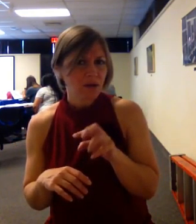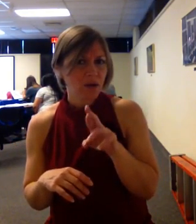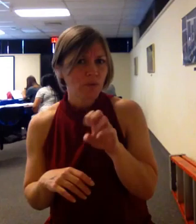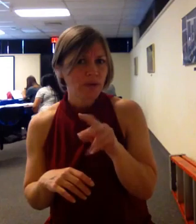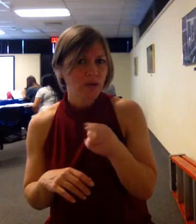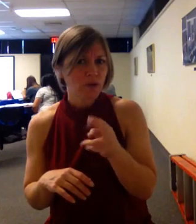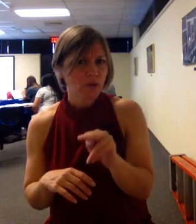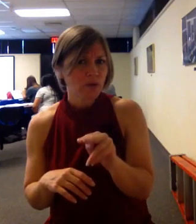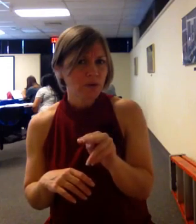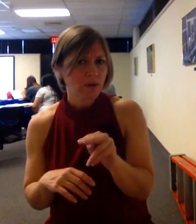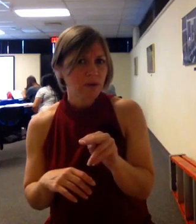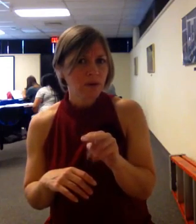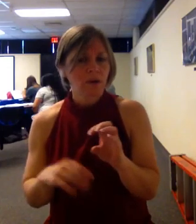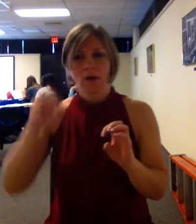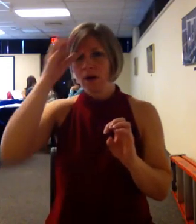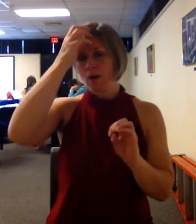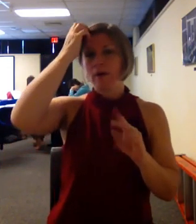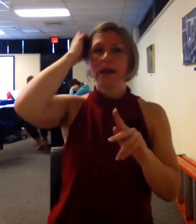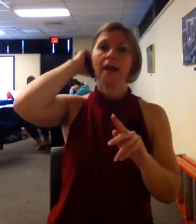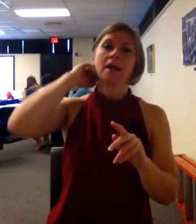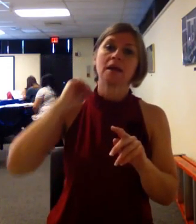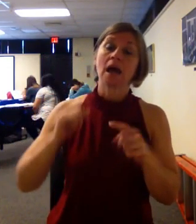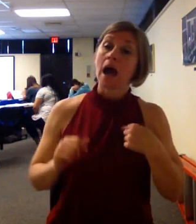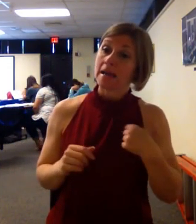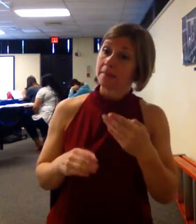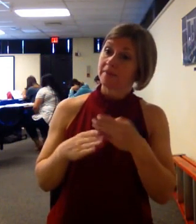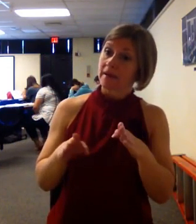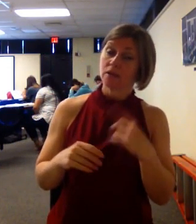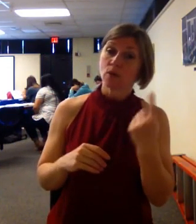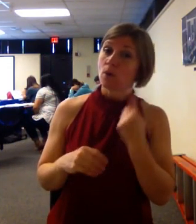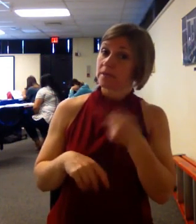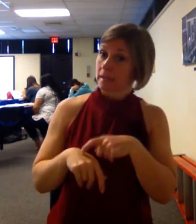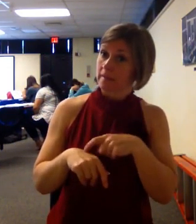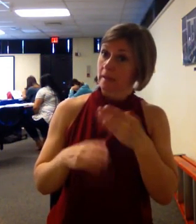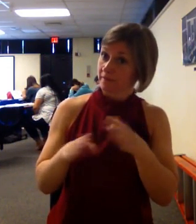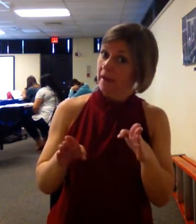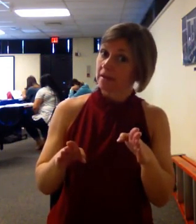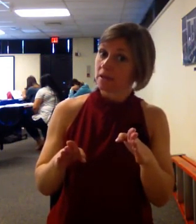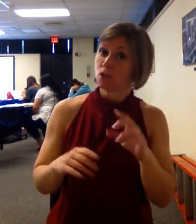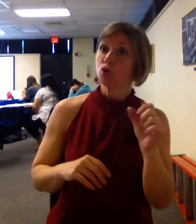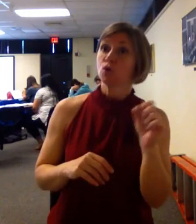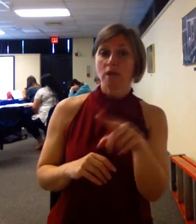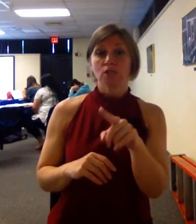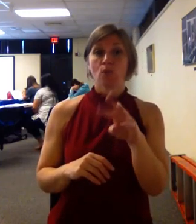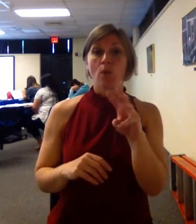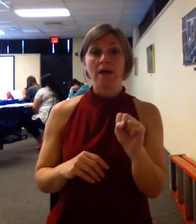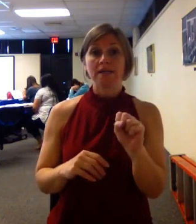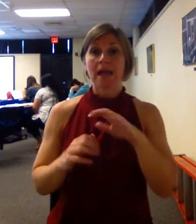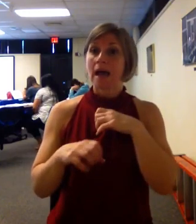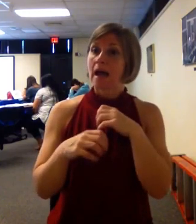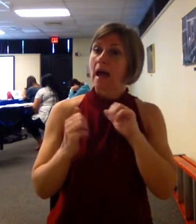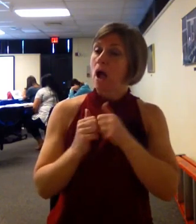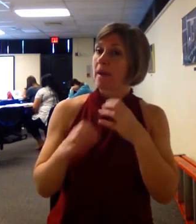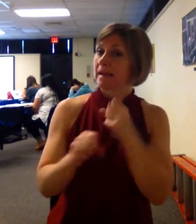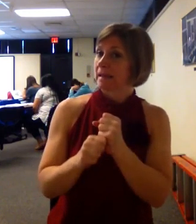away? Okay, what I'm dividing, the only time that I'm dividing, so the question was, how am I getting the return? What's happening is